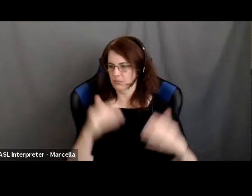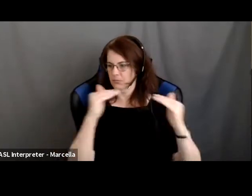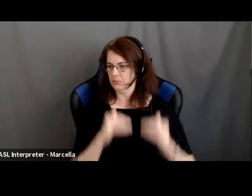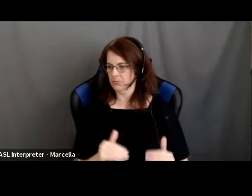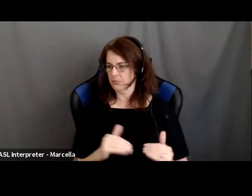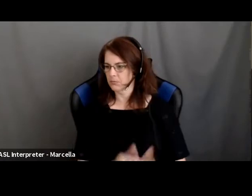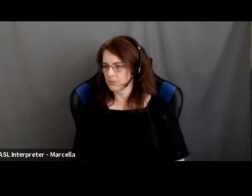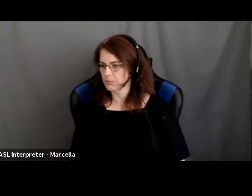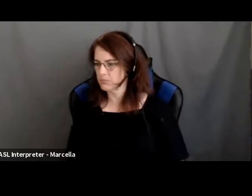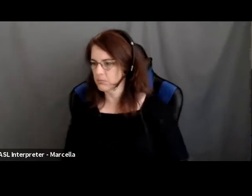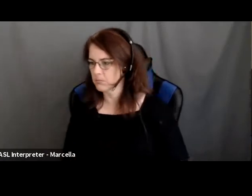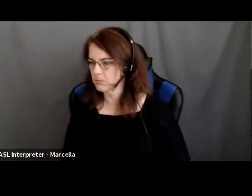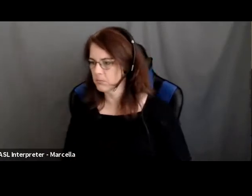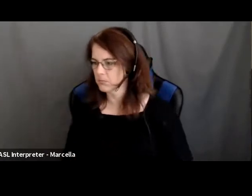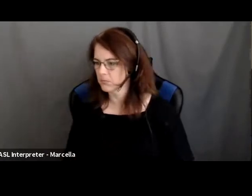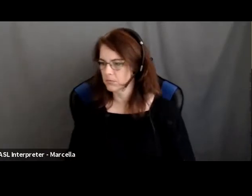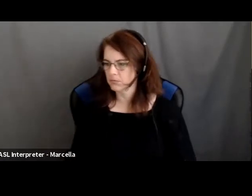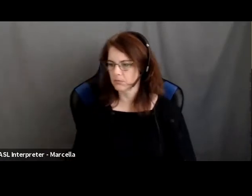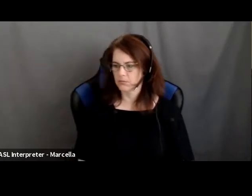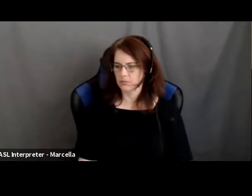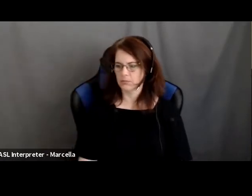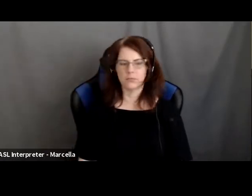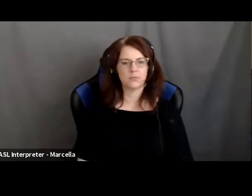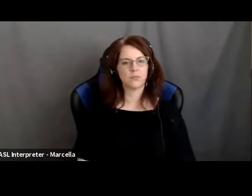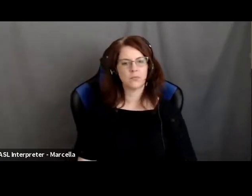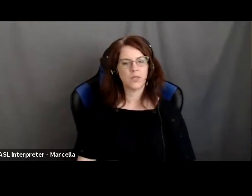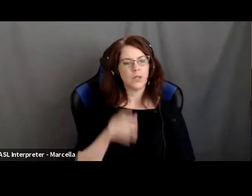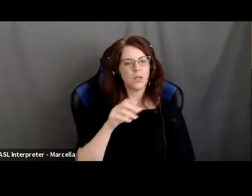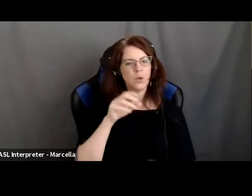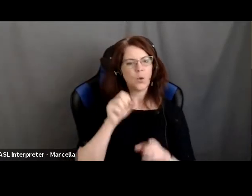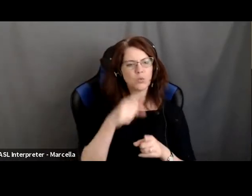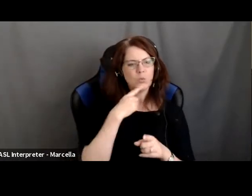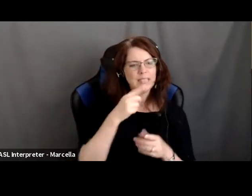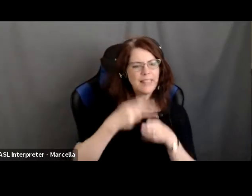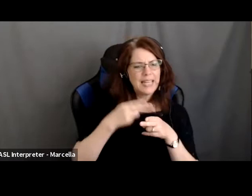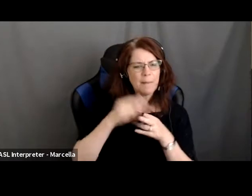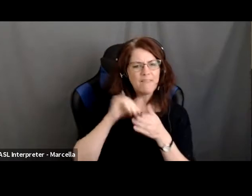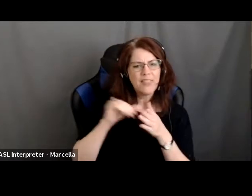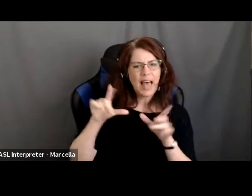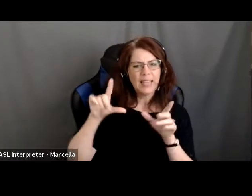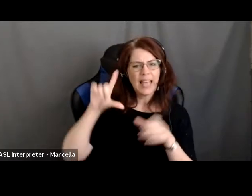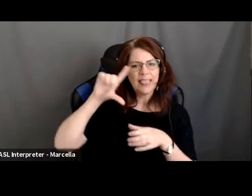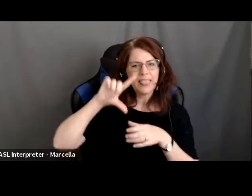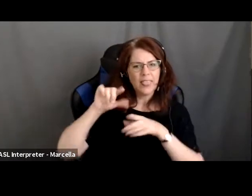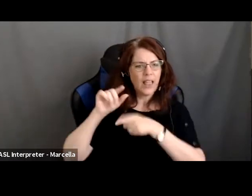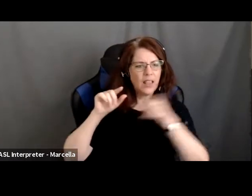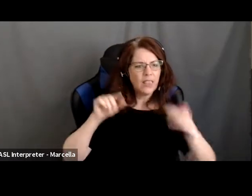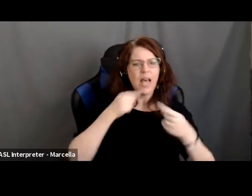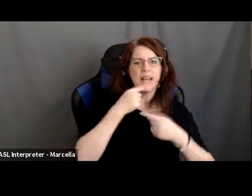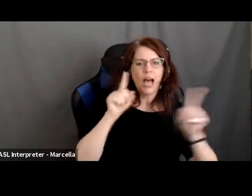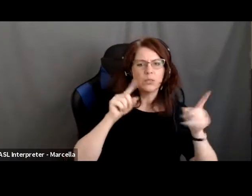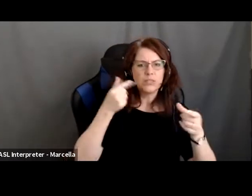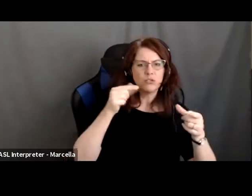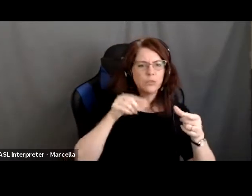Dan, and yes. Came in from April. Could you say the name of that liquid measuring cup again that states the amount out